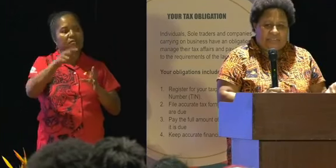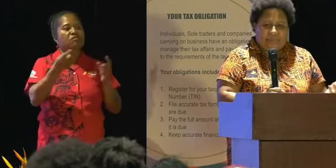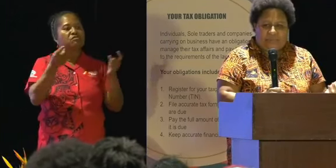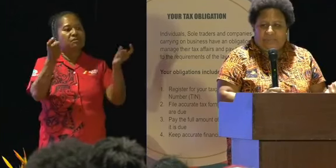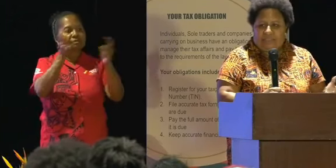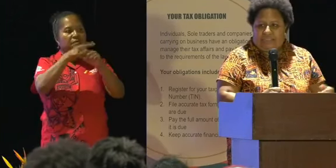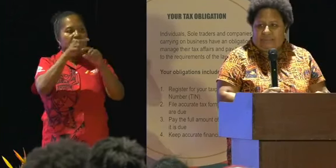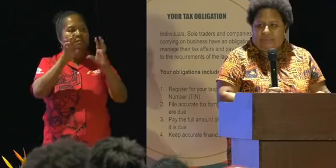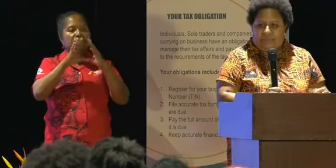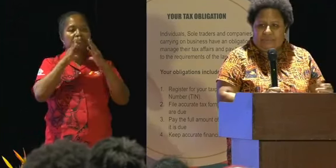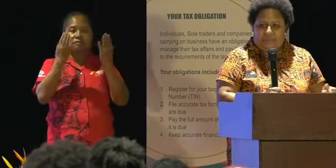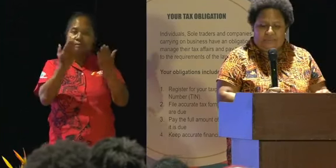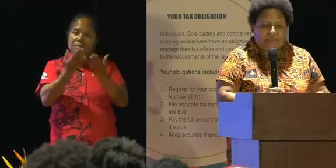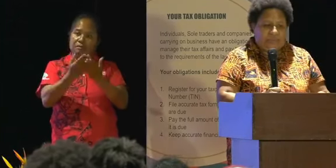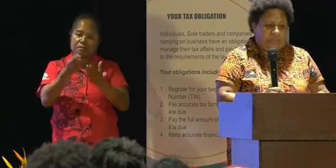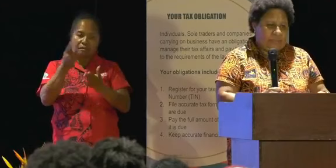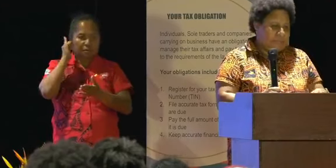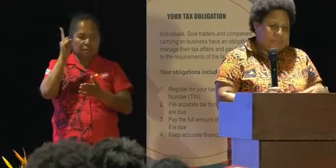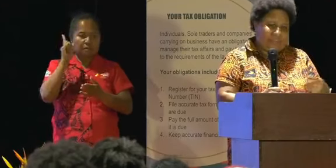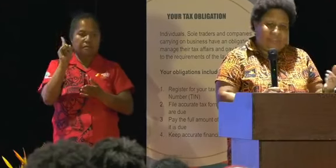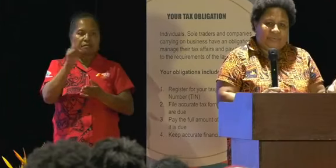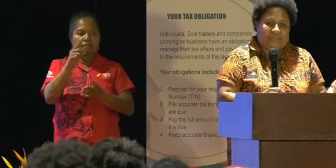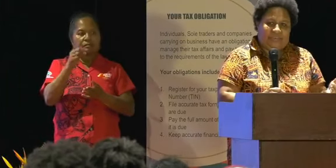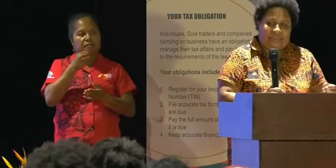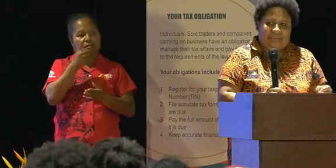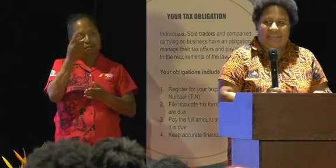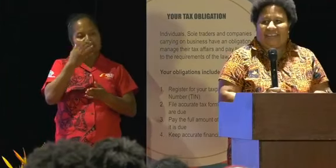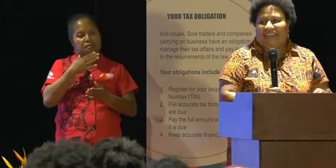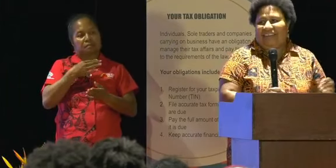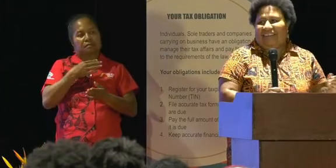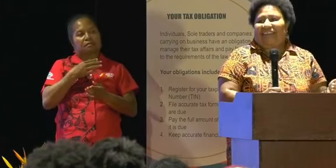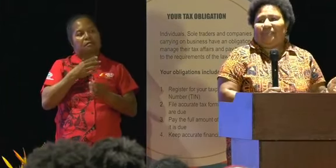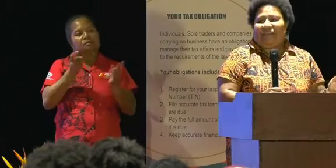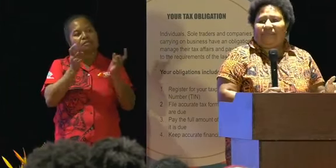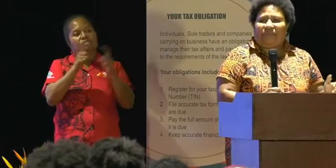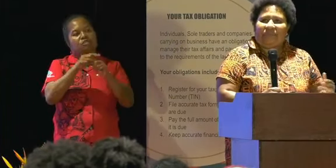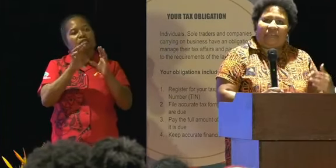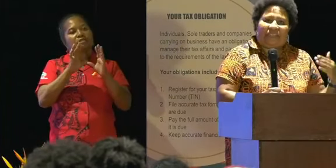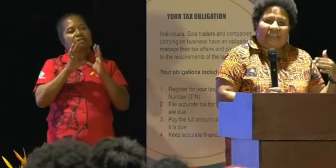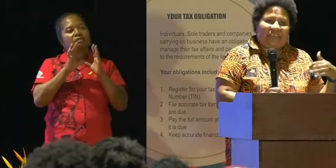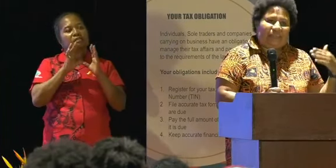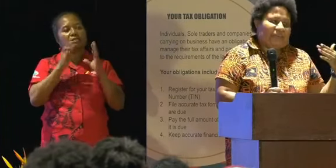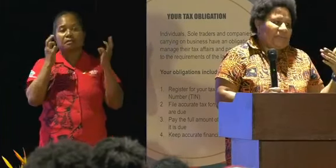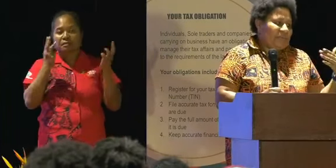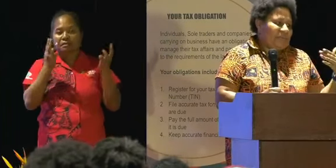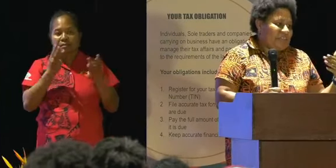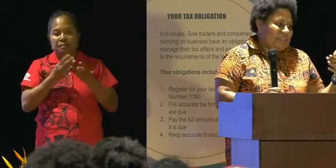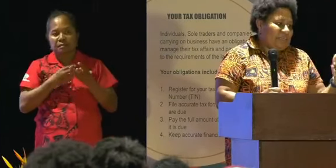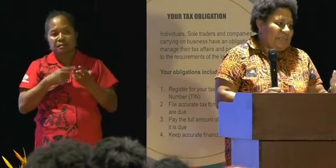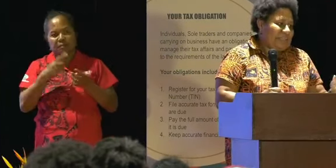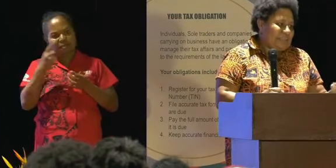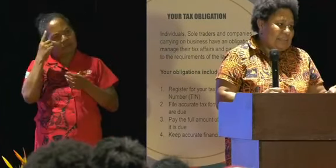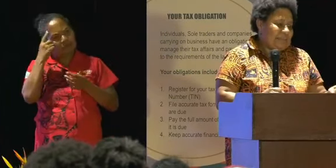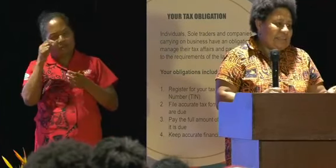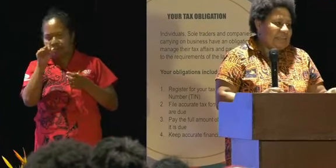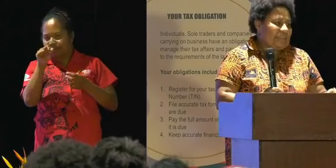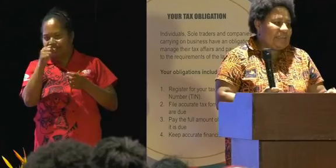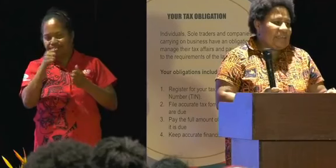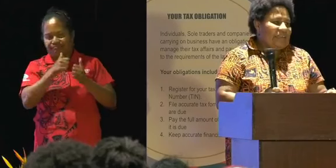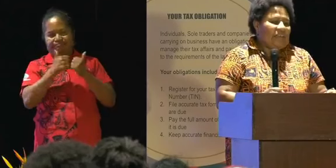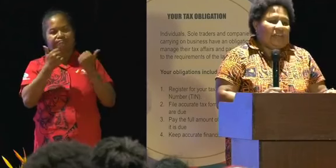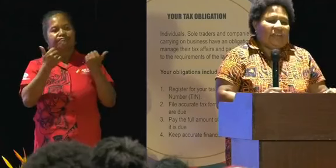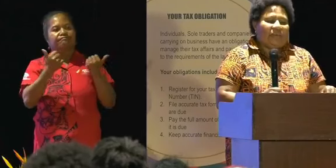world. All teacher blow me asking me what do you want to do with I'm going to change the world. But me feel as changing plant is